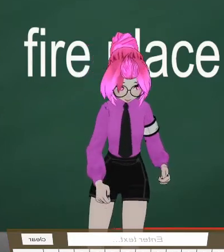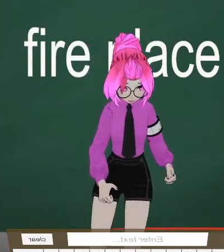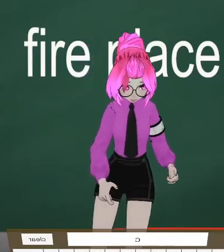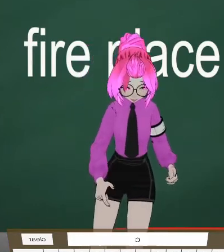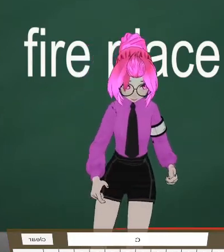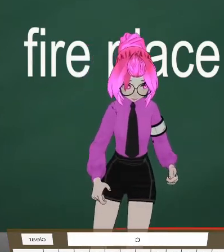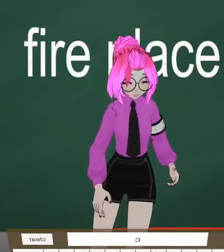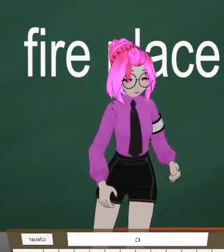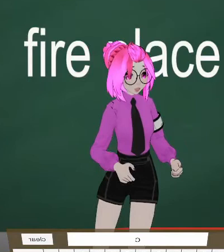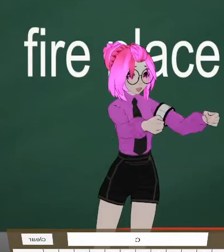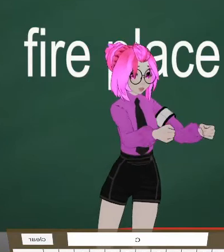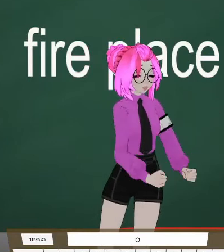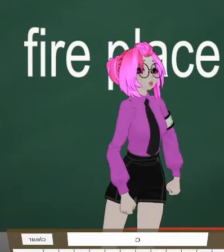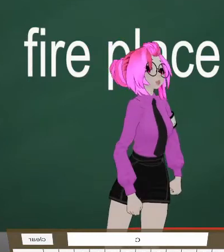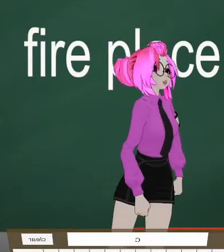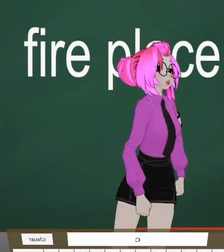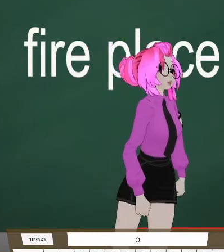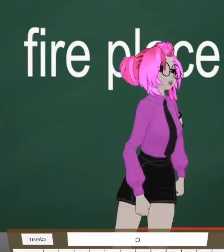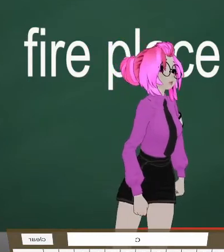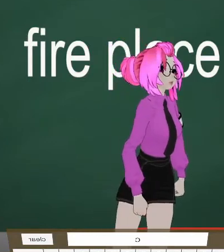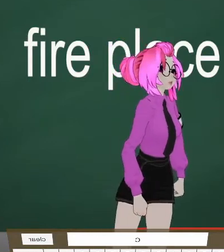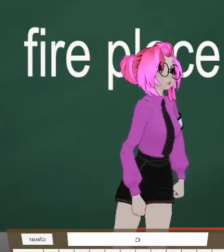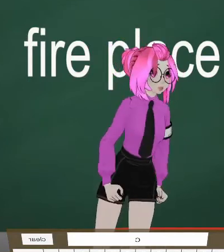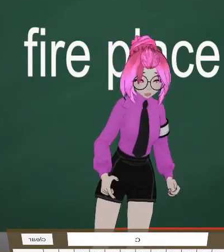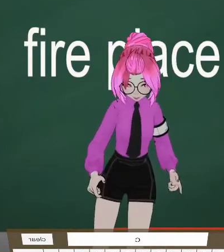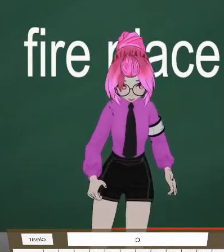then i feel like i'm going to misspell this one too hold on oh okay